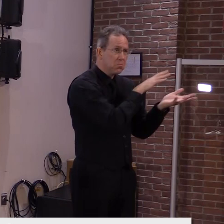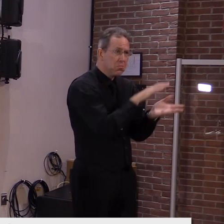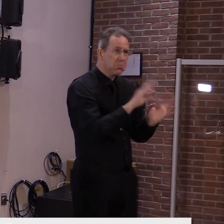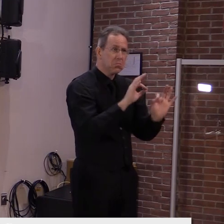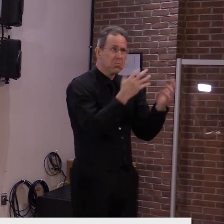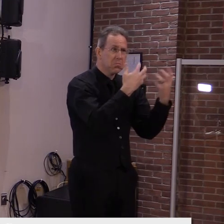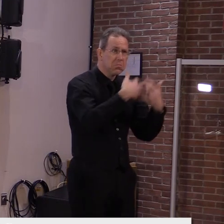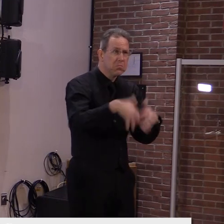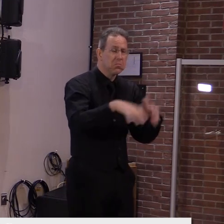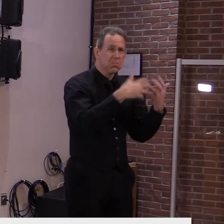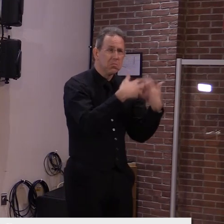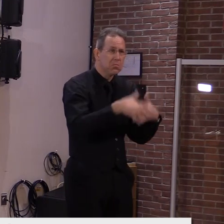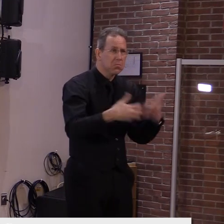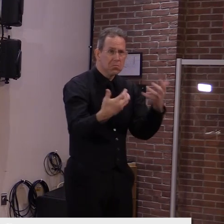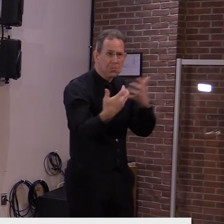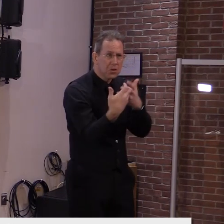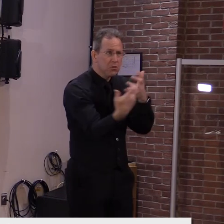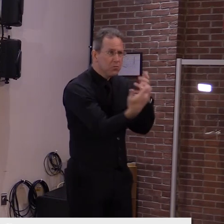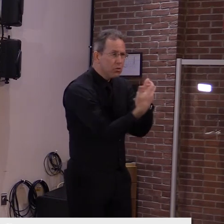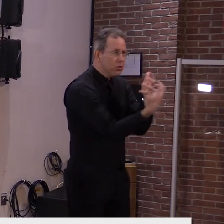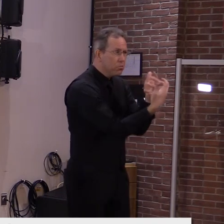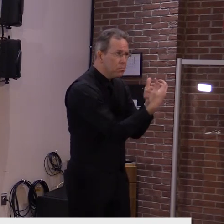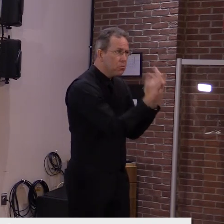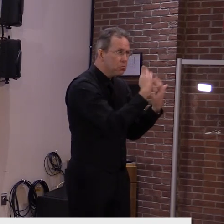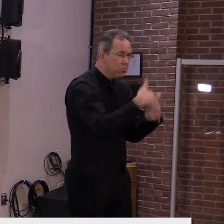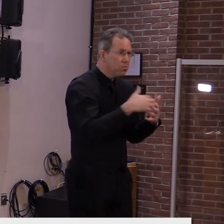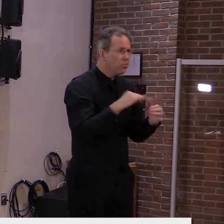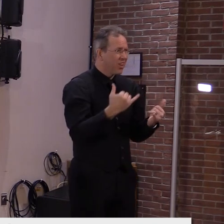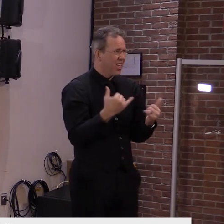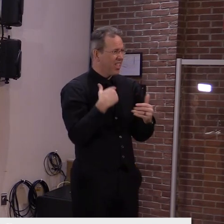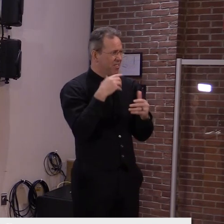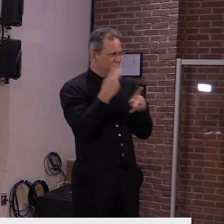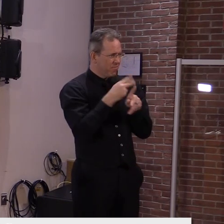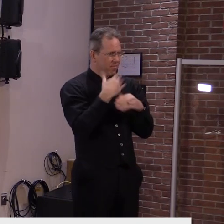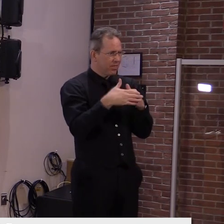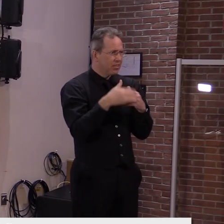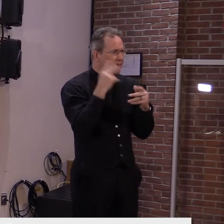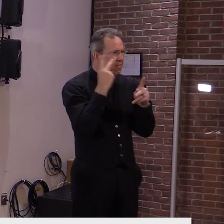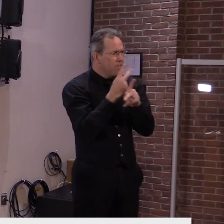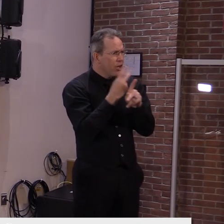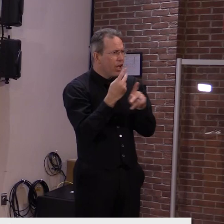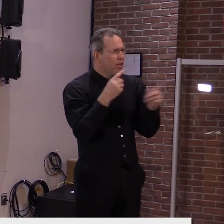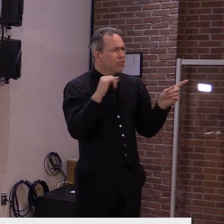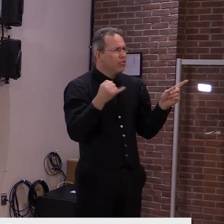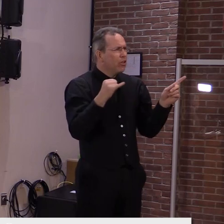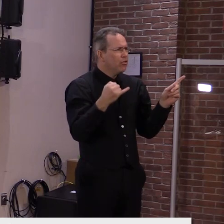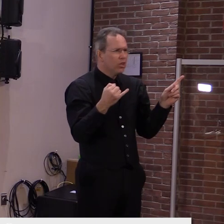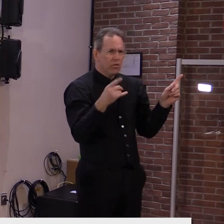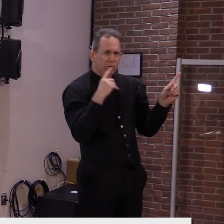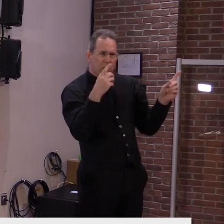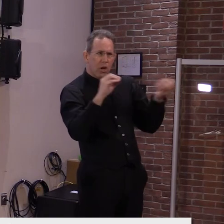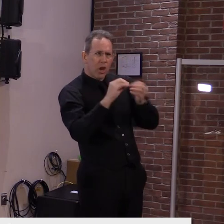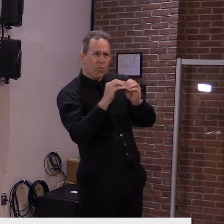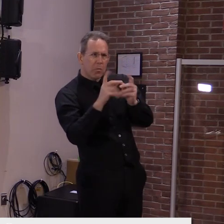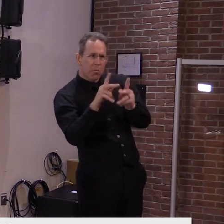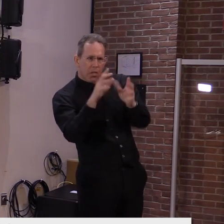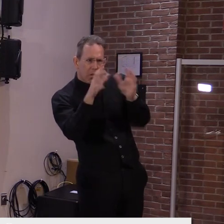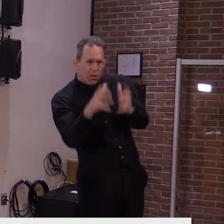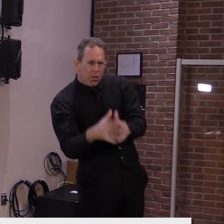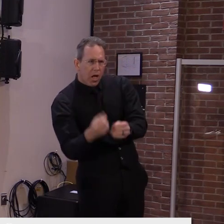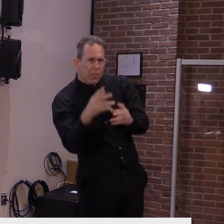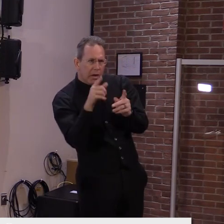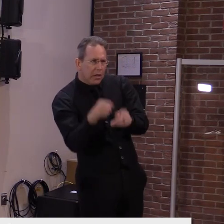sort of an allocation formula. And then when we've seen things that have been over subscribed, we've